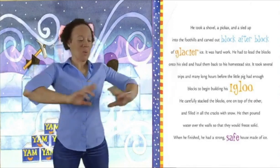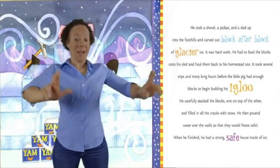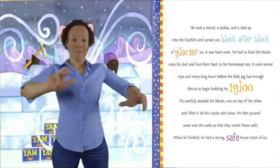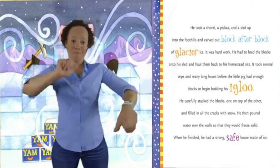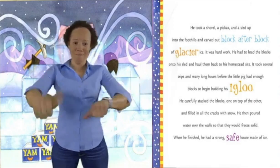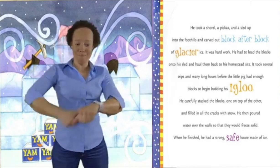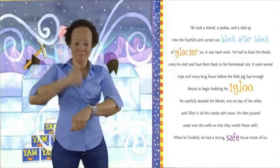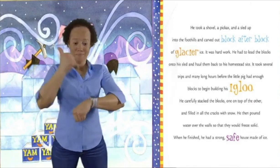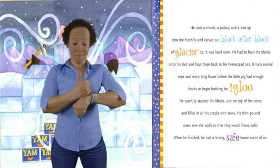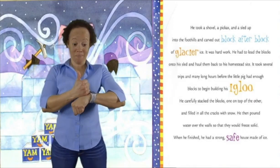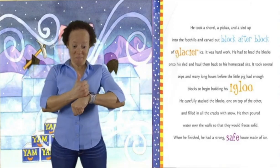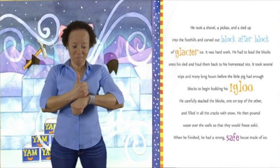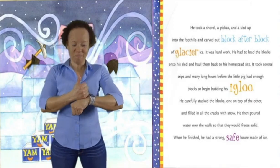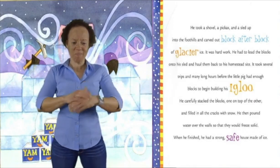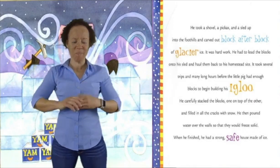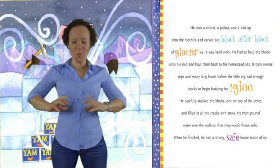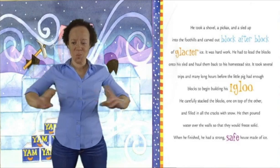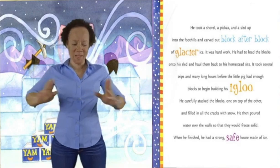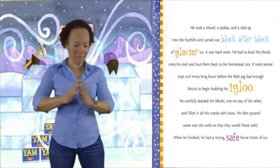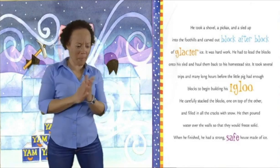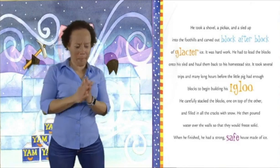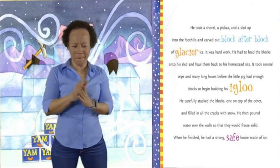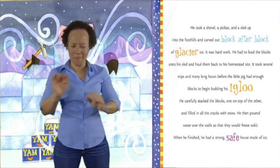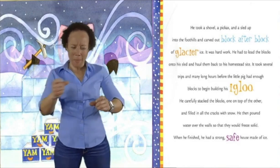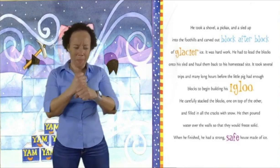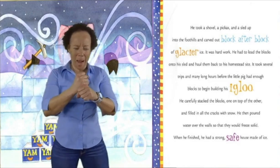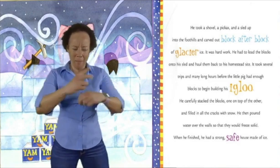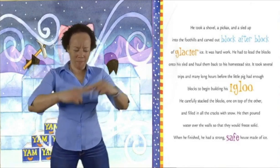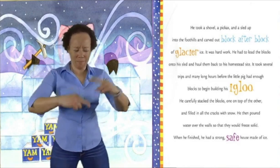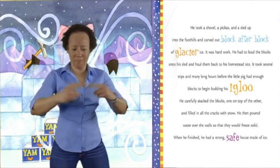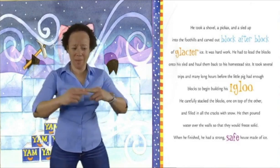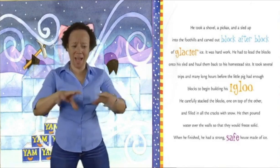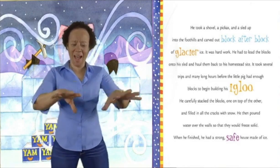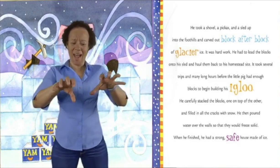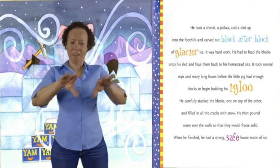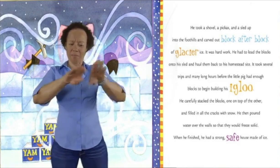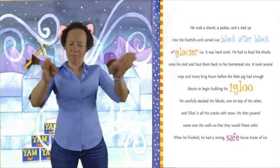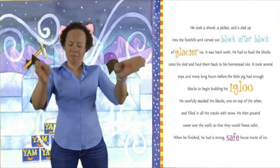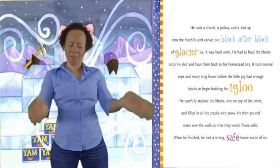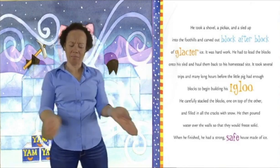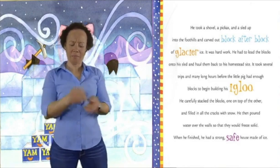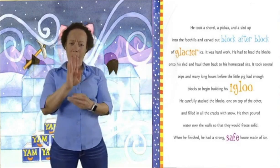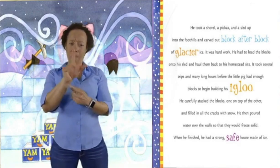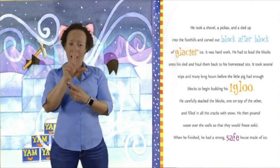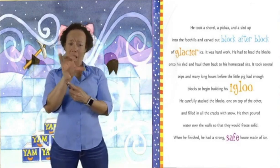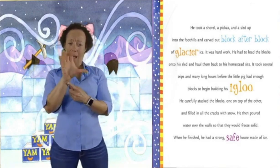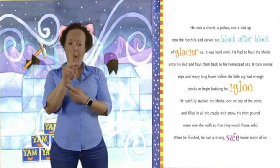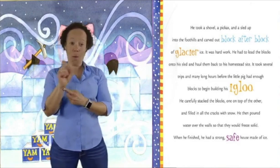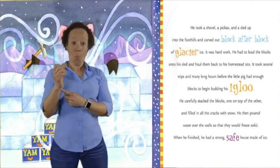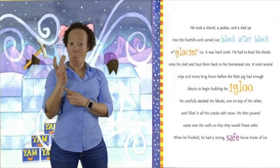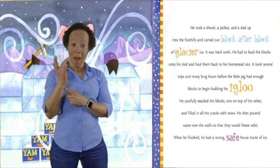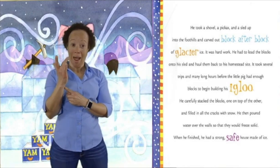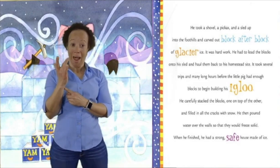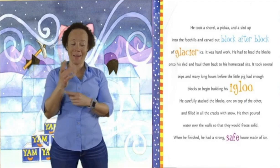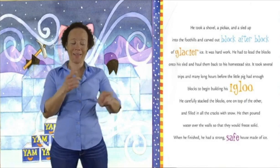took several trips and many long hours before the little pig had enough blocks to begin building his